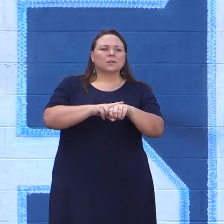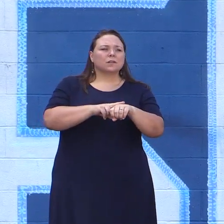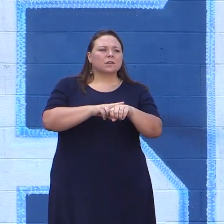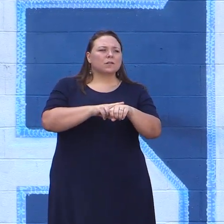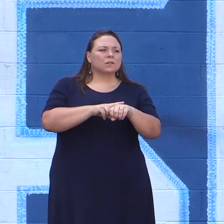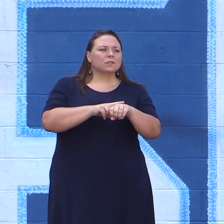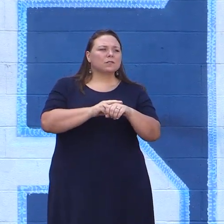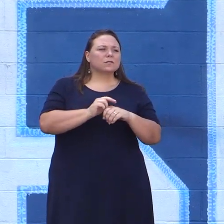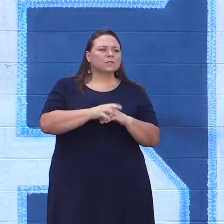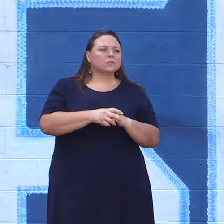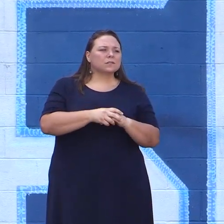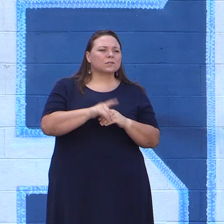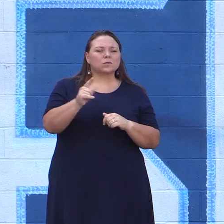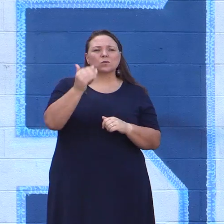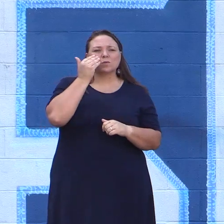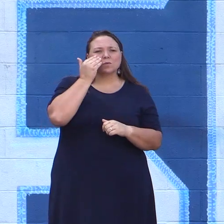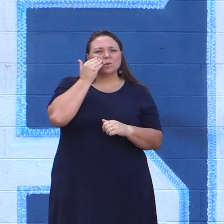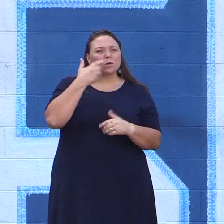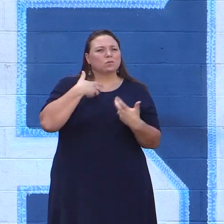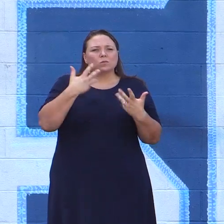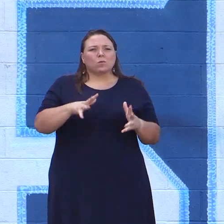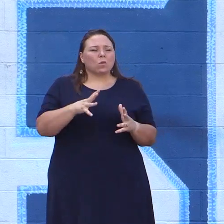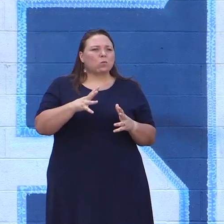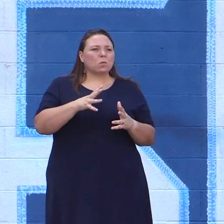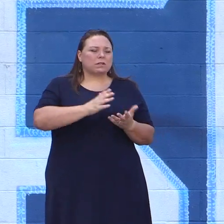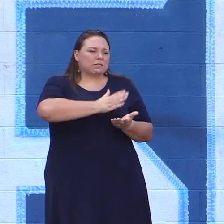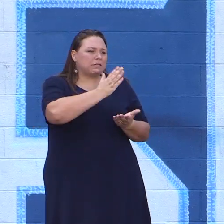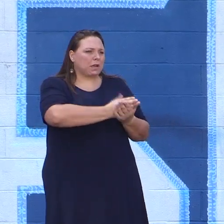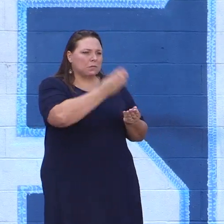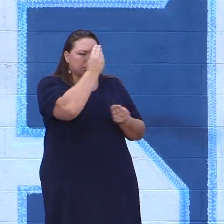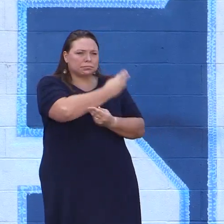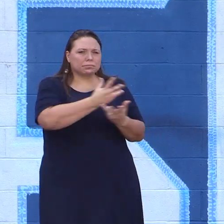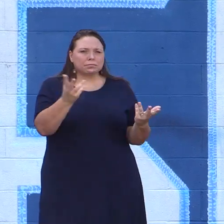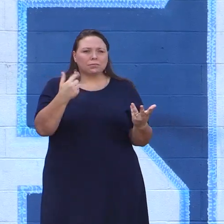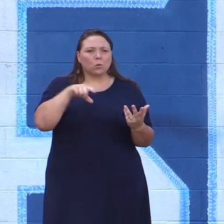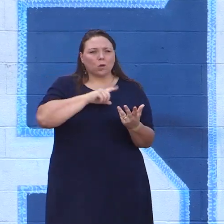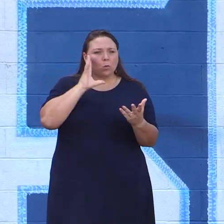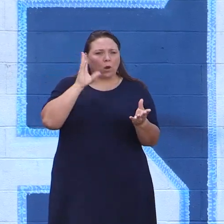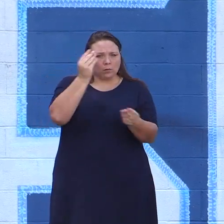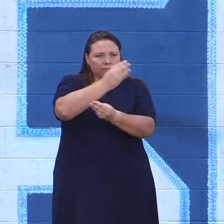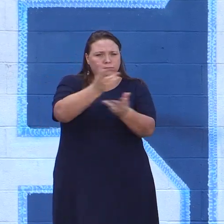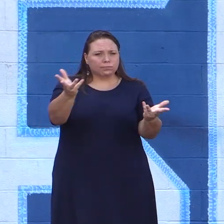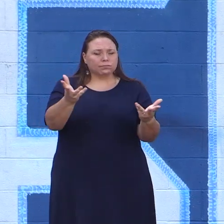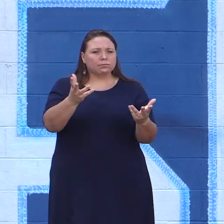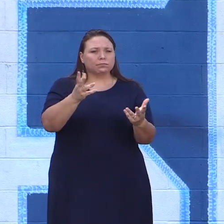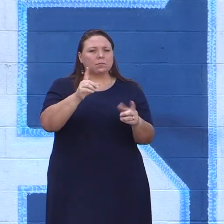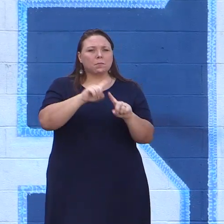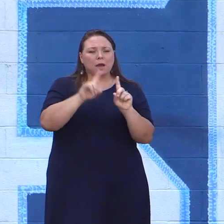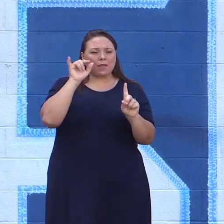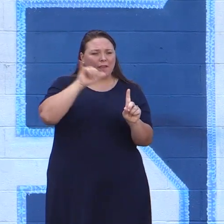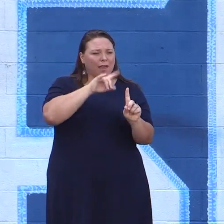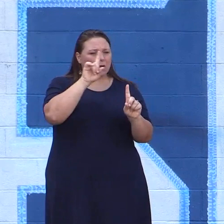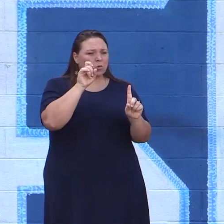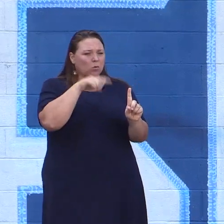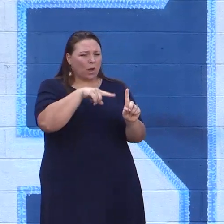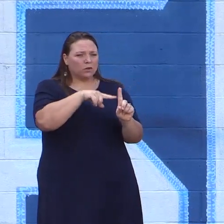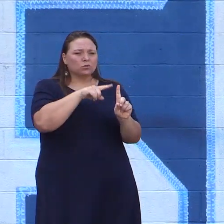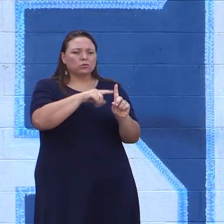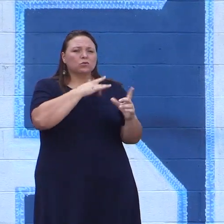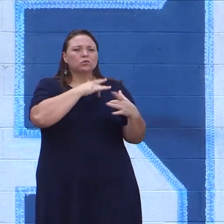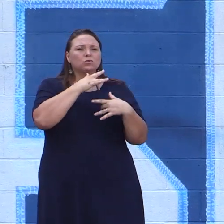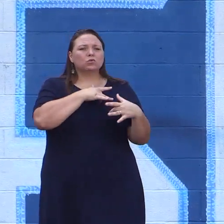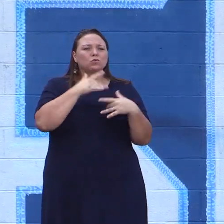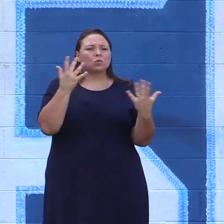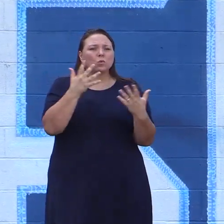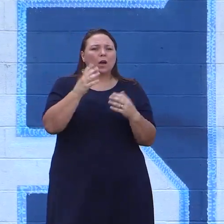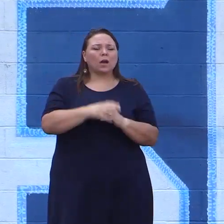withhold information. We'll do all we can to open up all information. I think the question comes with a concern